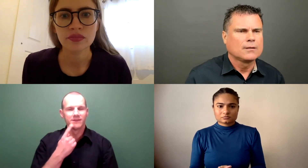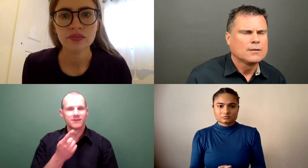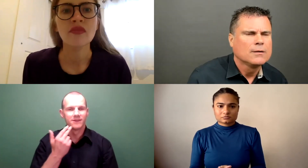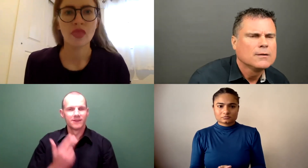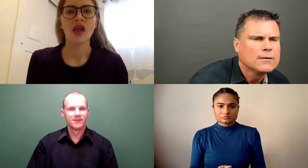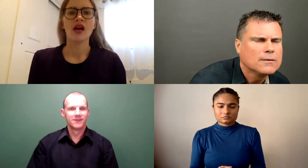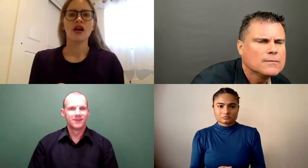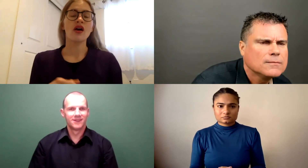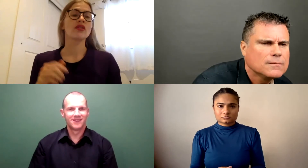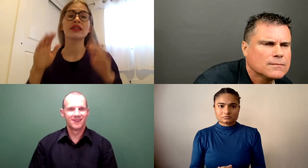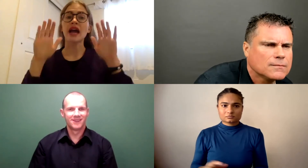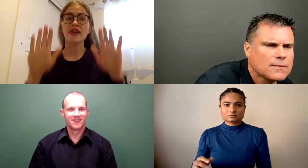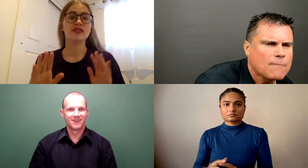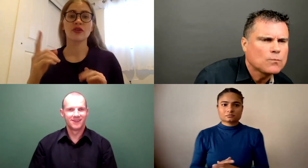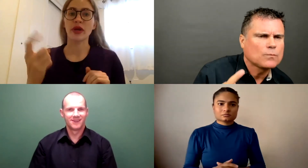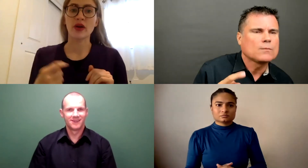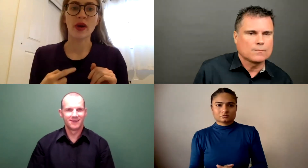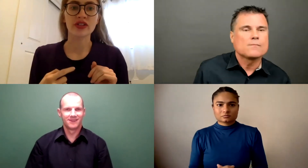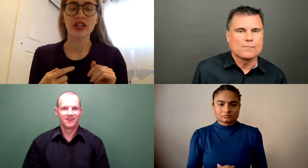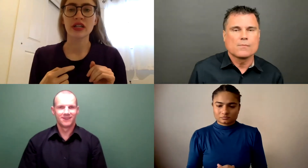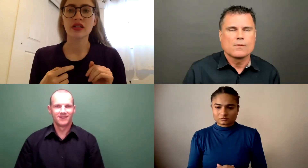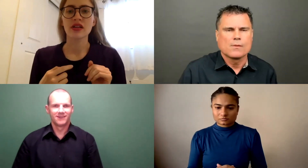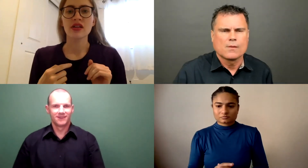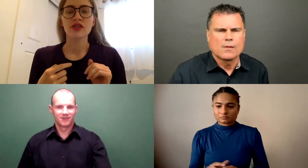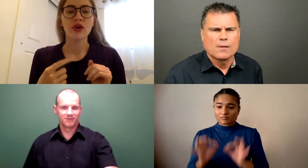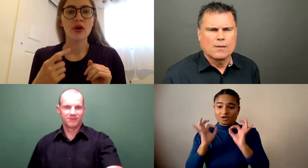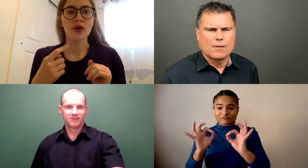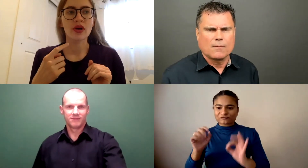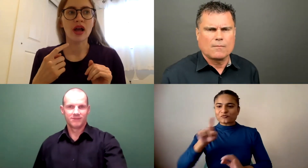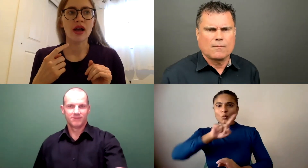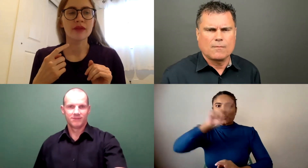interpreters? Oh, yeah, that's a great question.